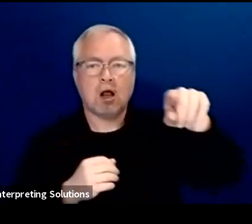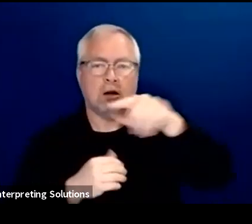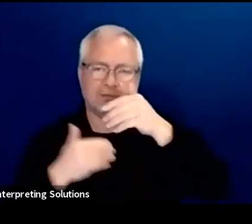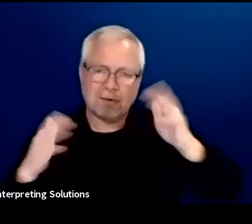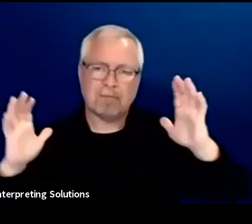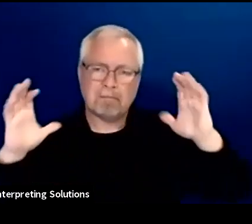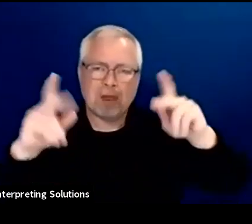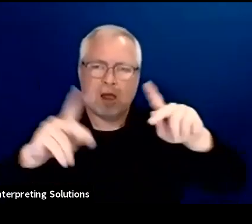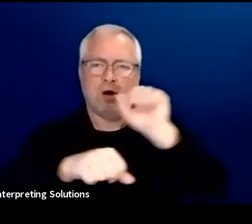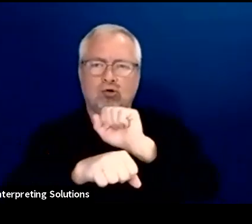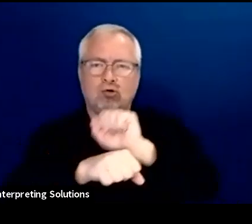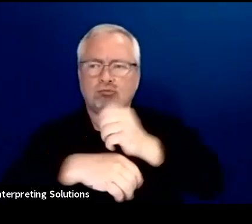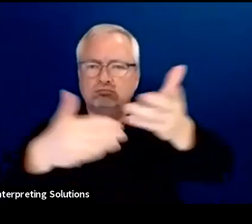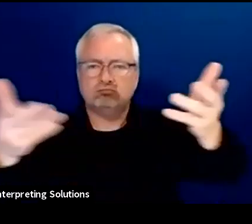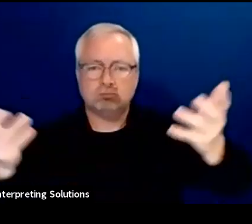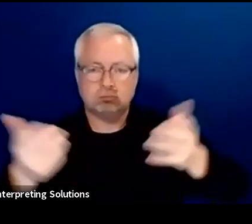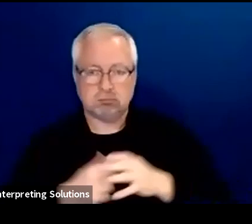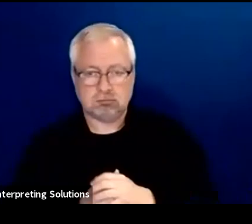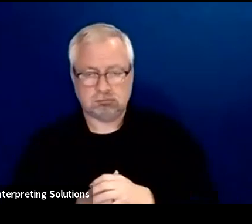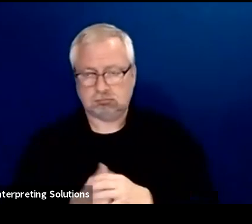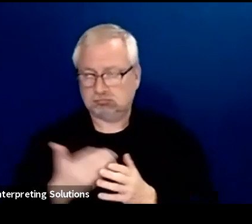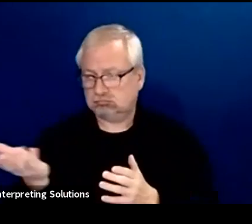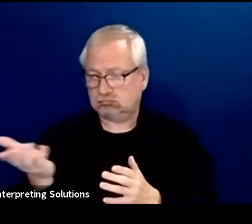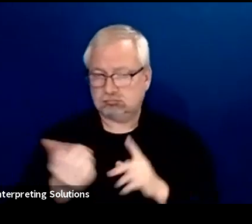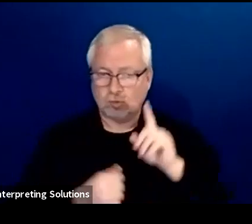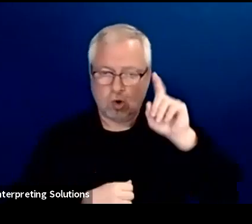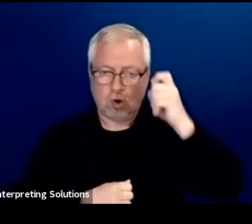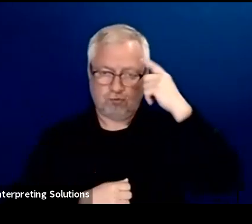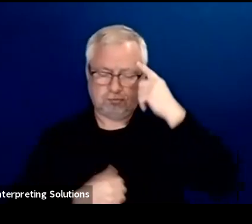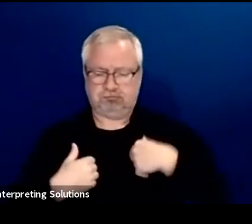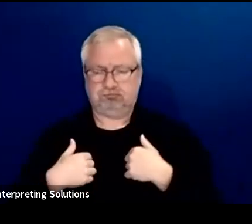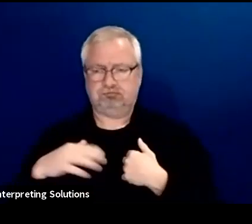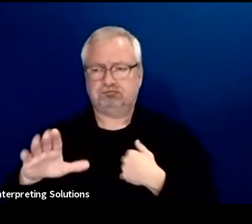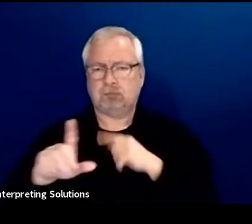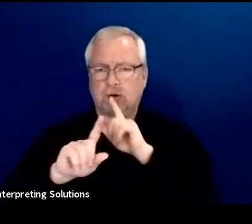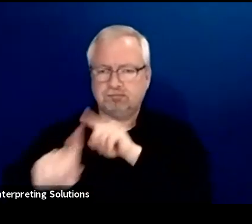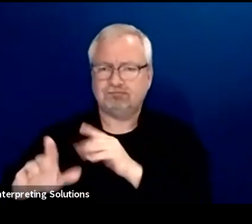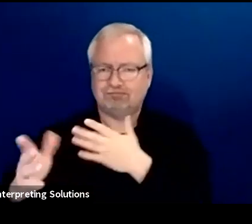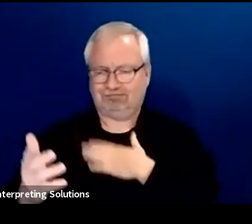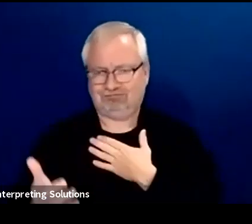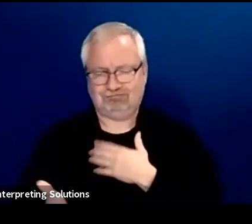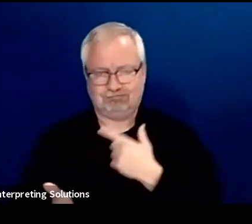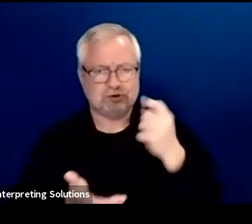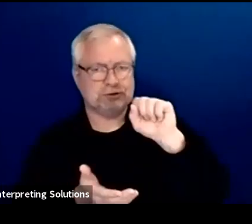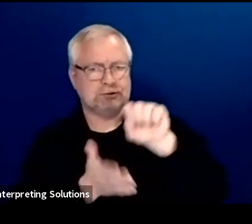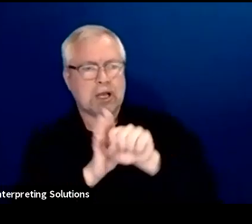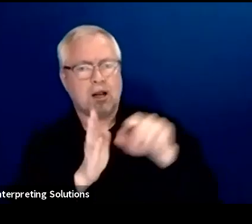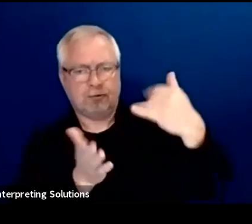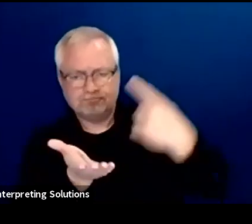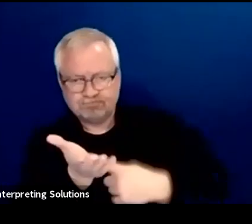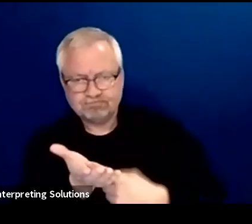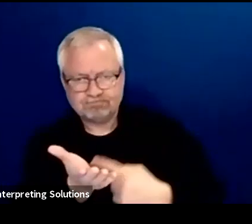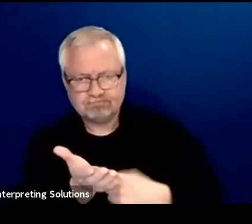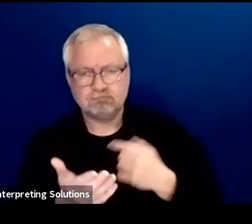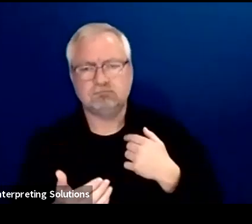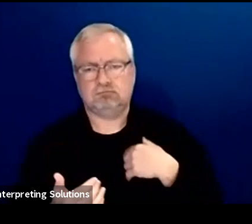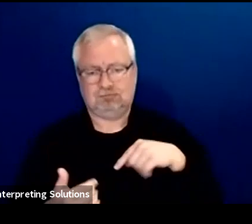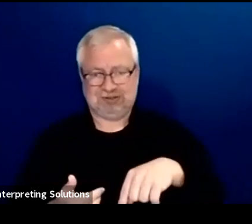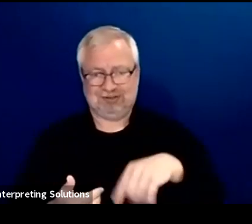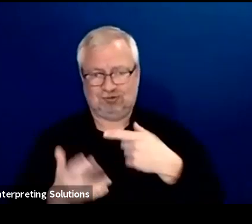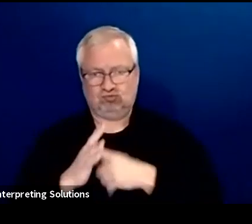Well, first of all, I'm glad that the state went into this in solid financial shape. It's what I've been preaching for a long time,